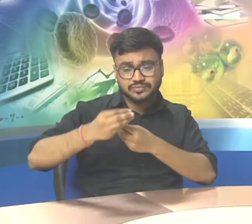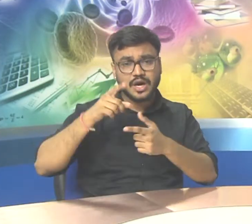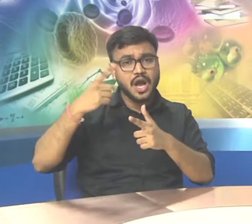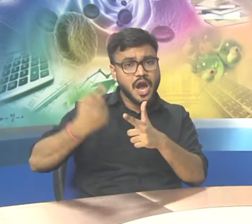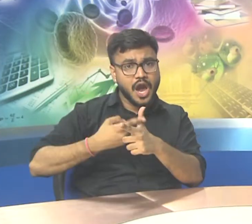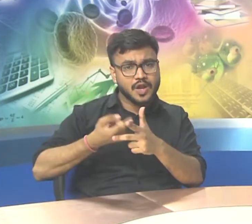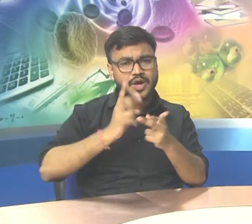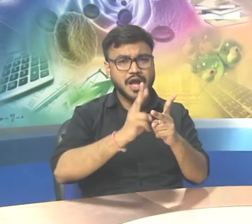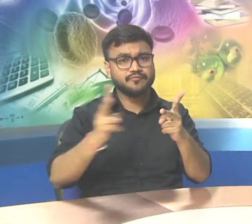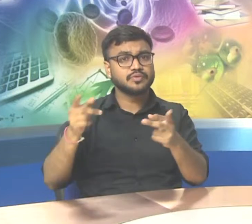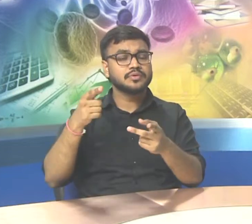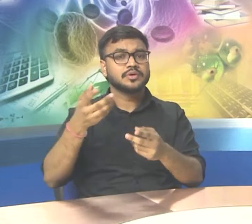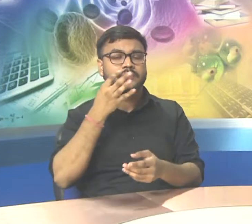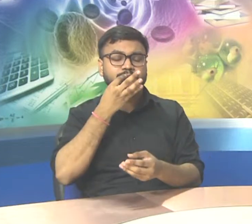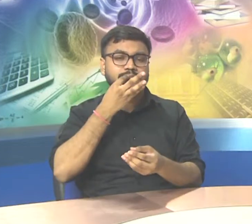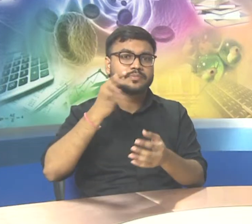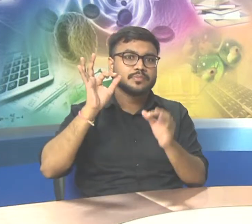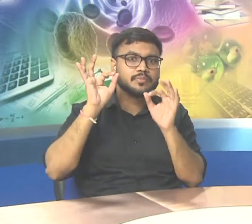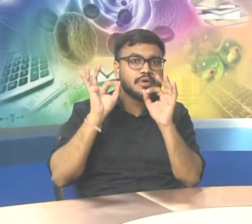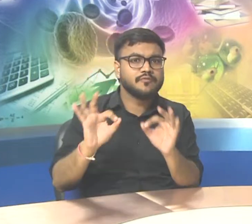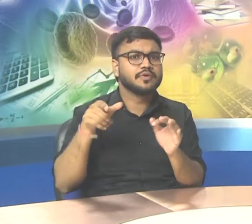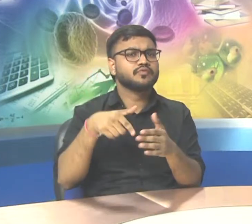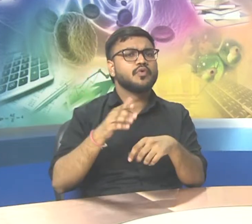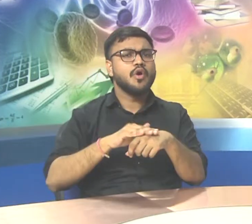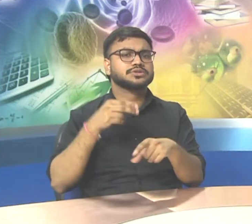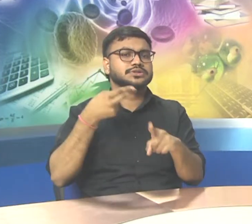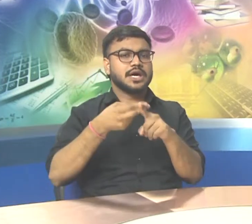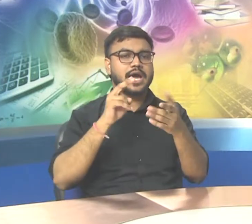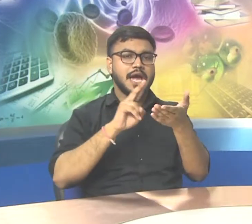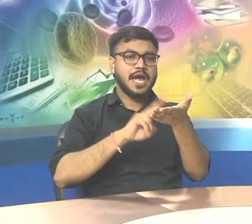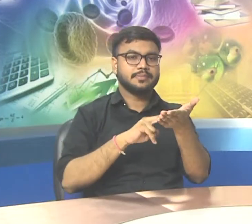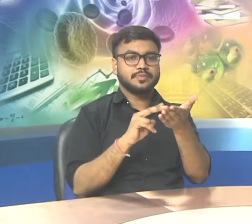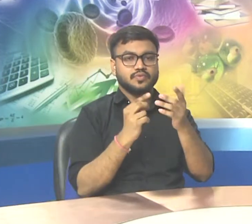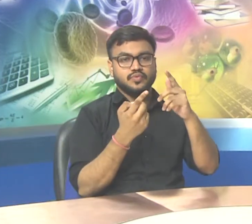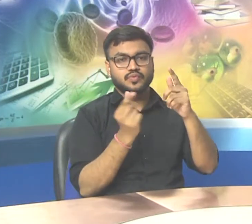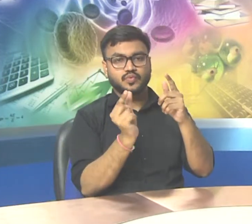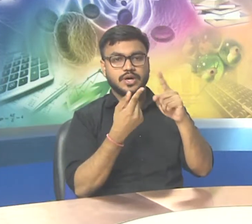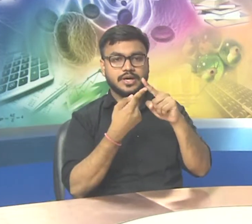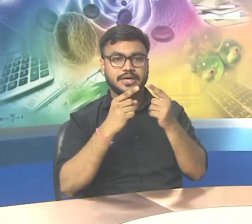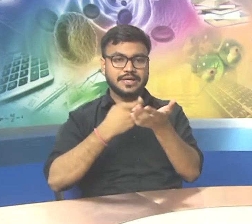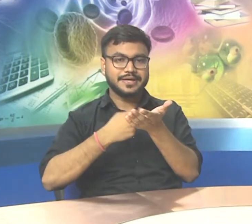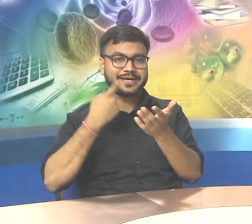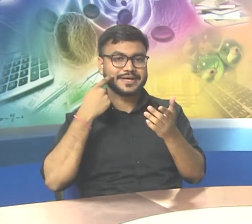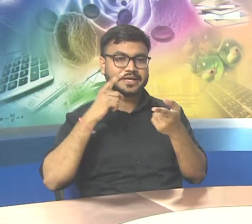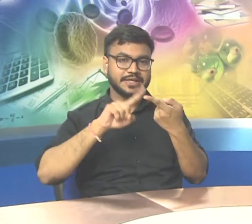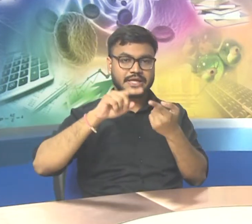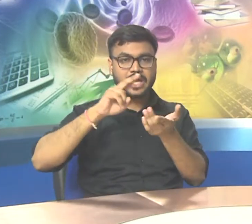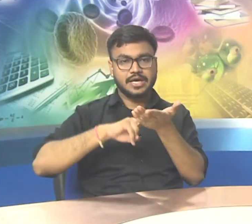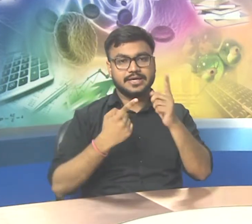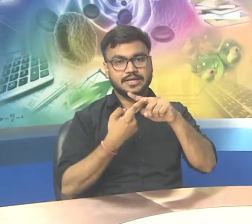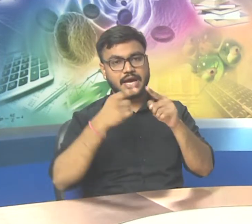The food we eat contains small components called nutrients.